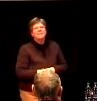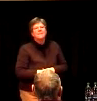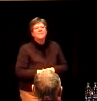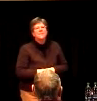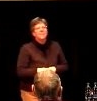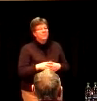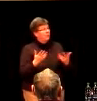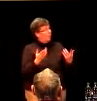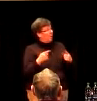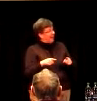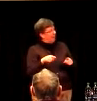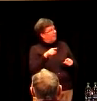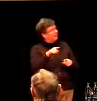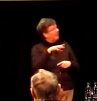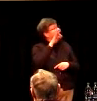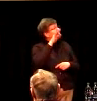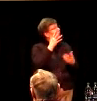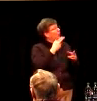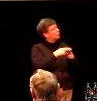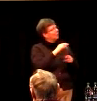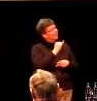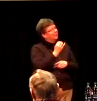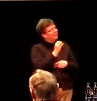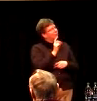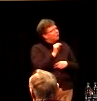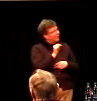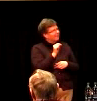And what they had done was they had discovered the jet stream.